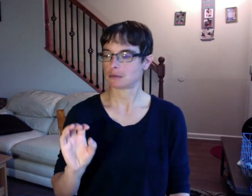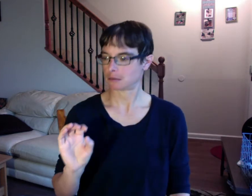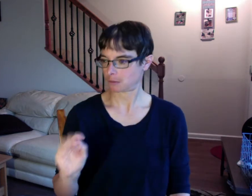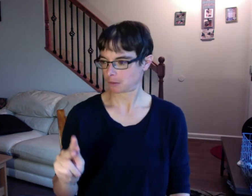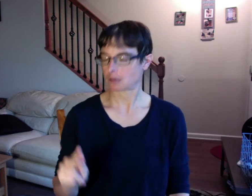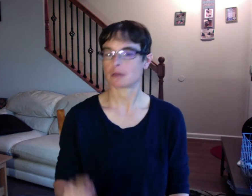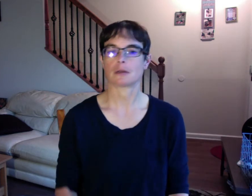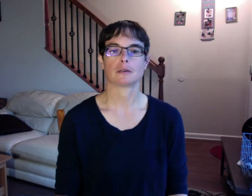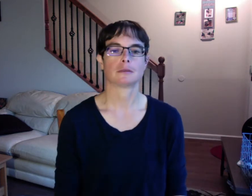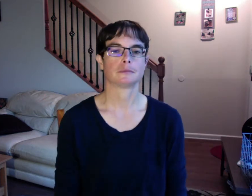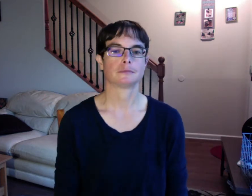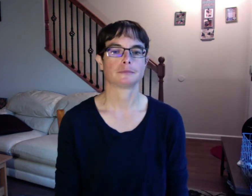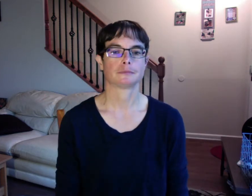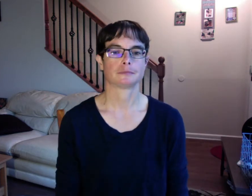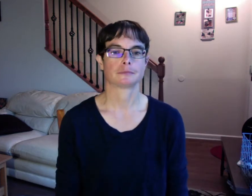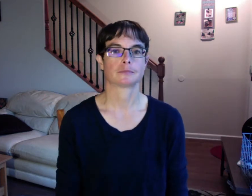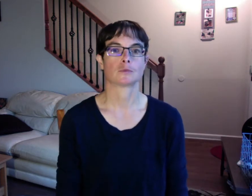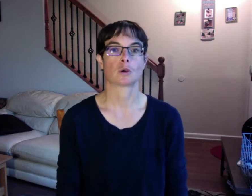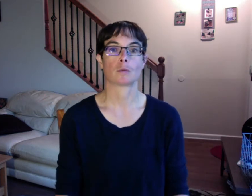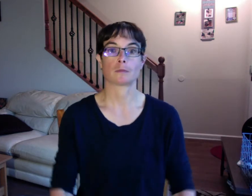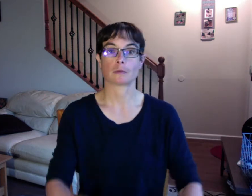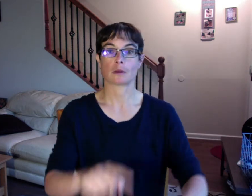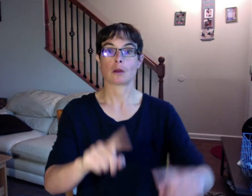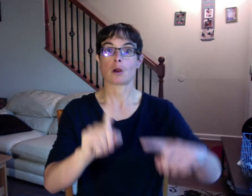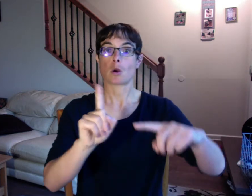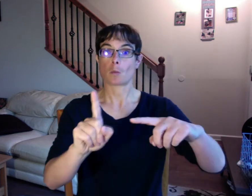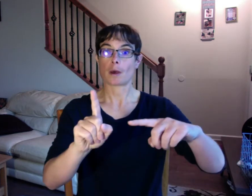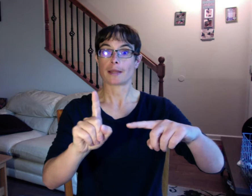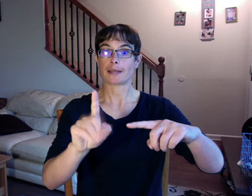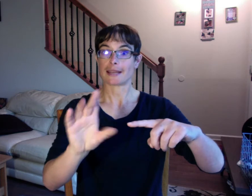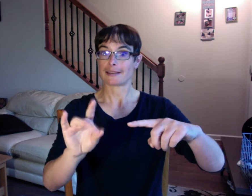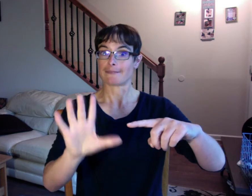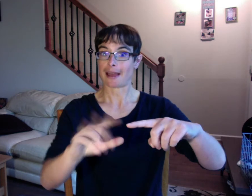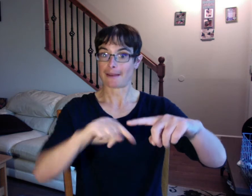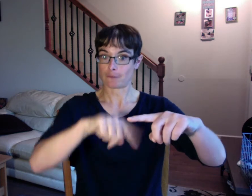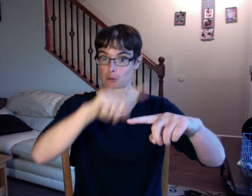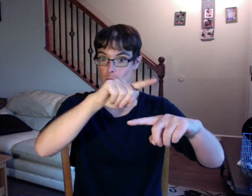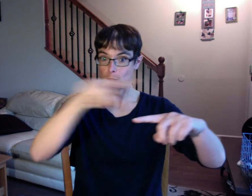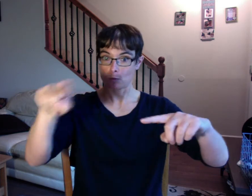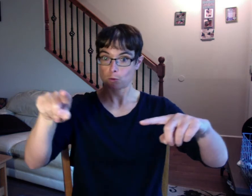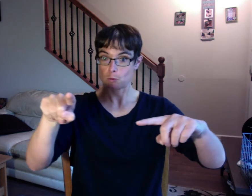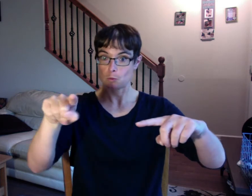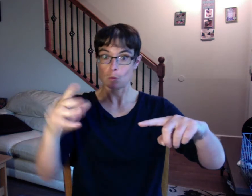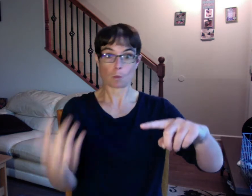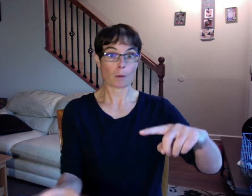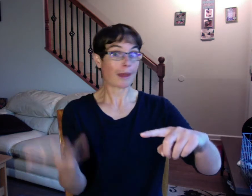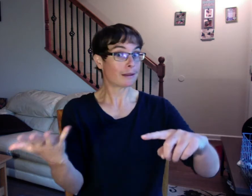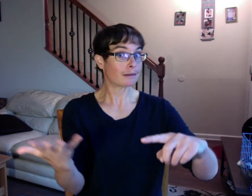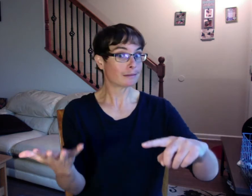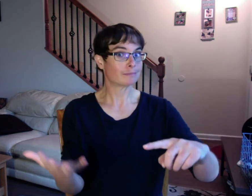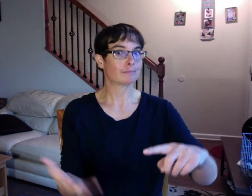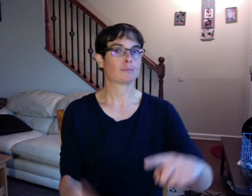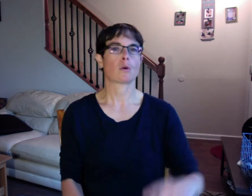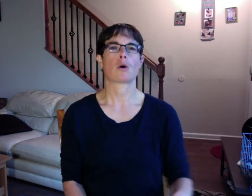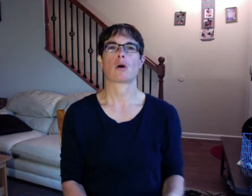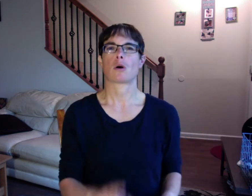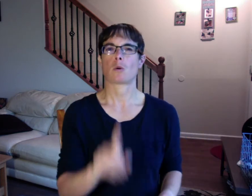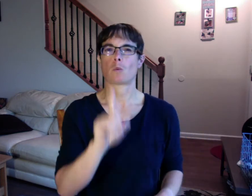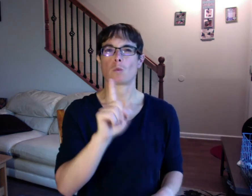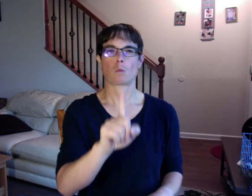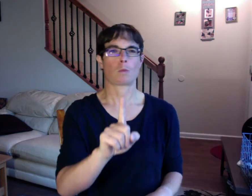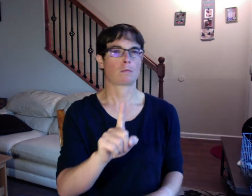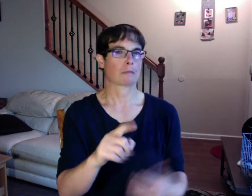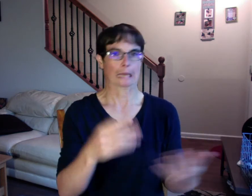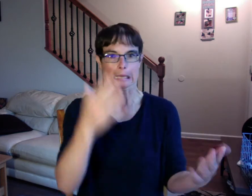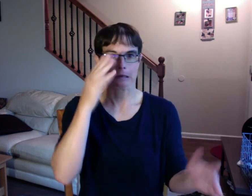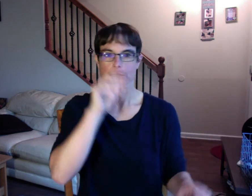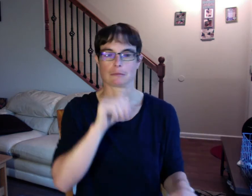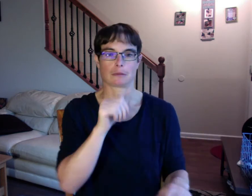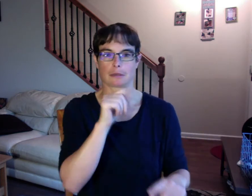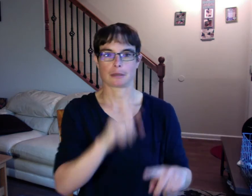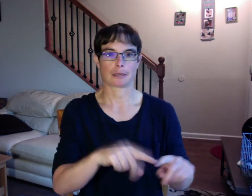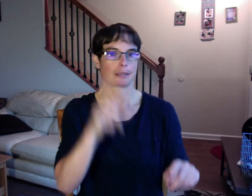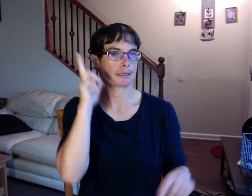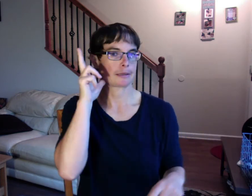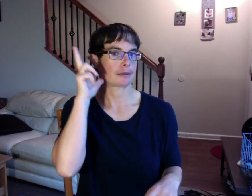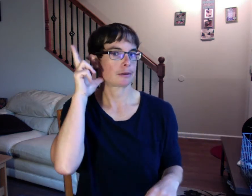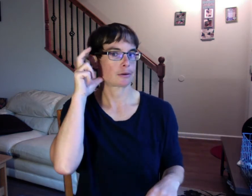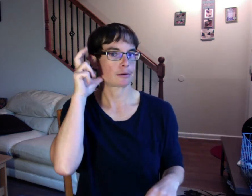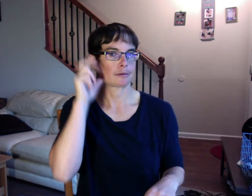Okay, square root of 185 is 13 and 60 hundredths. Good job. I've got a couple that I want you to work on together. So I would